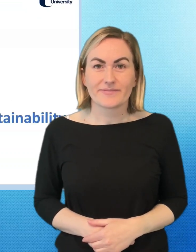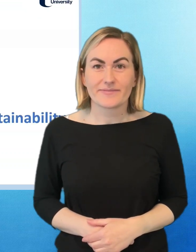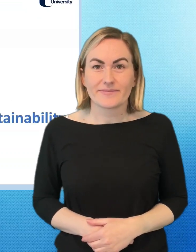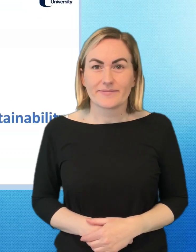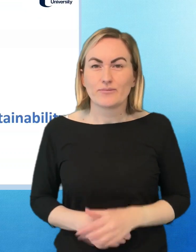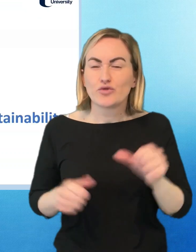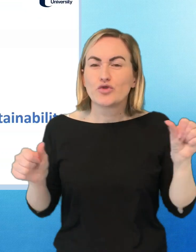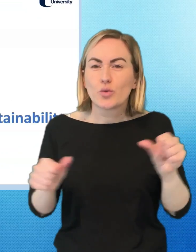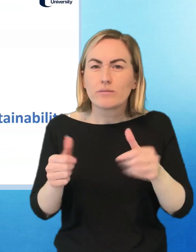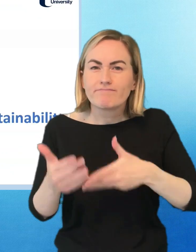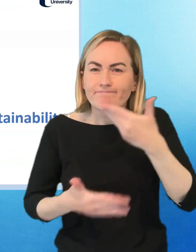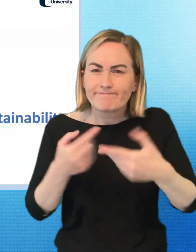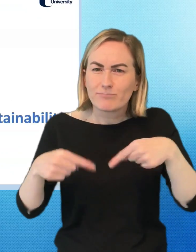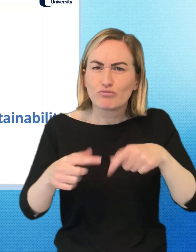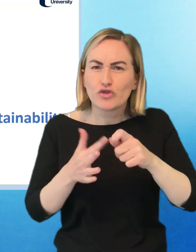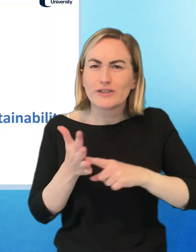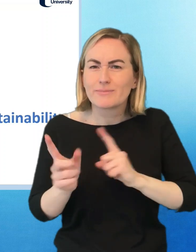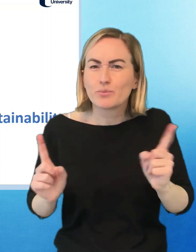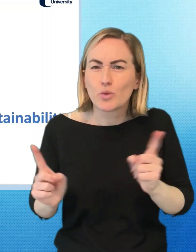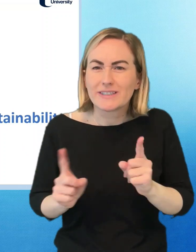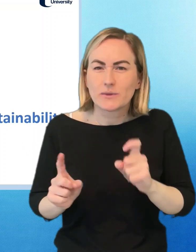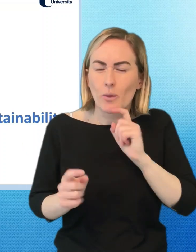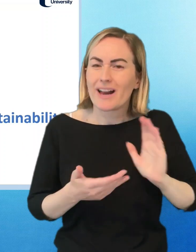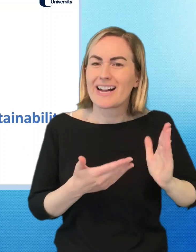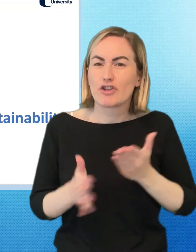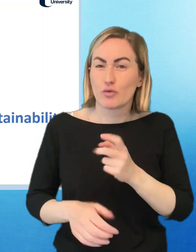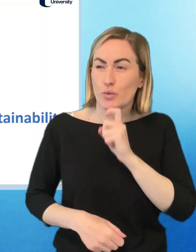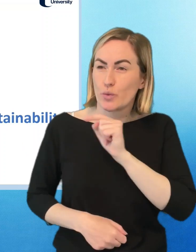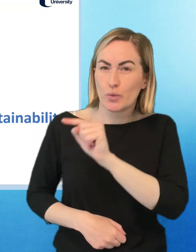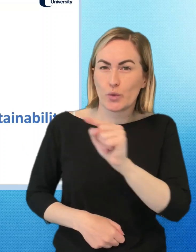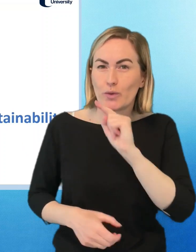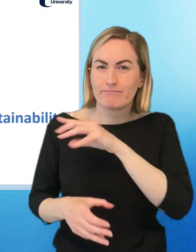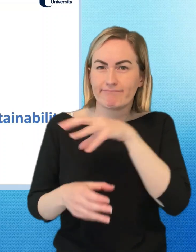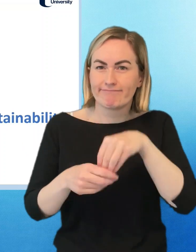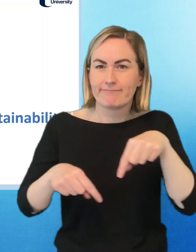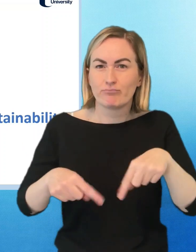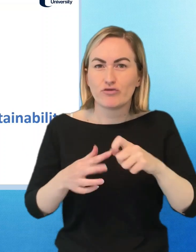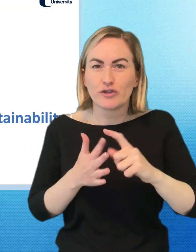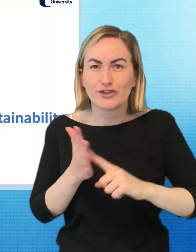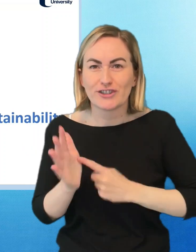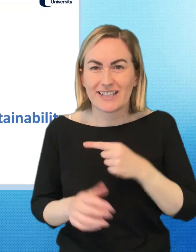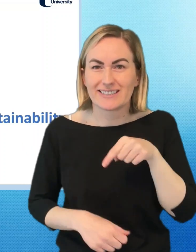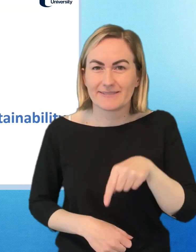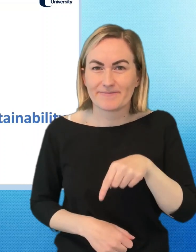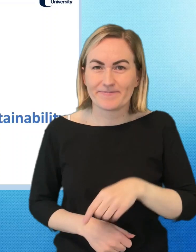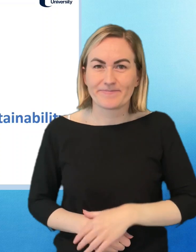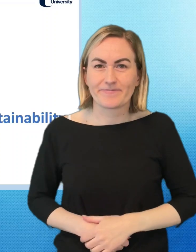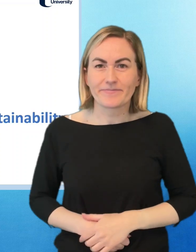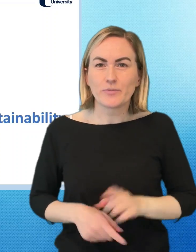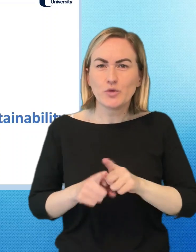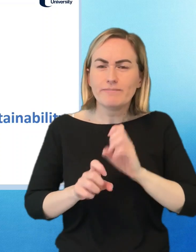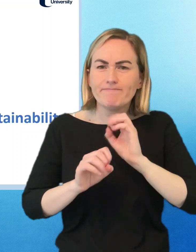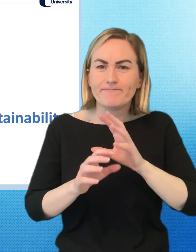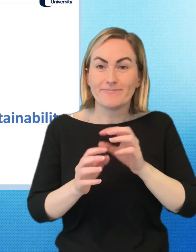I'll begin with a short introduction to the PROFESS 12 project, introduce our partners, and give